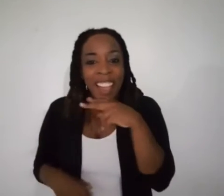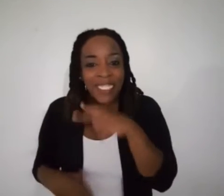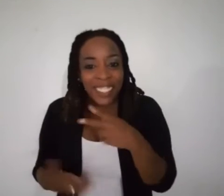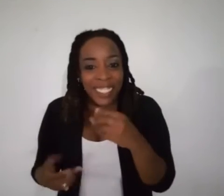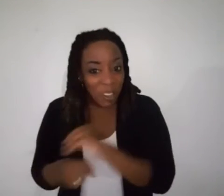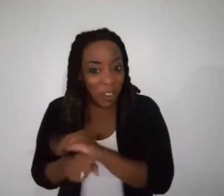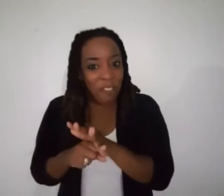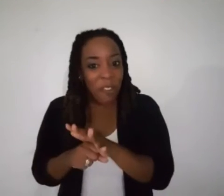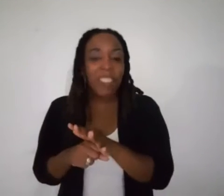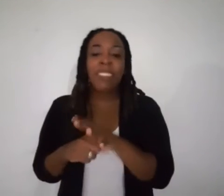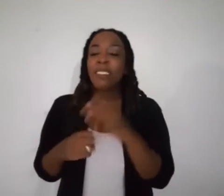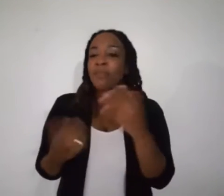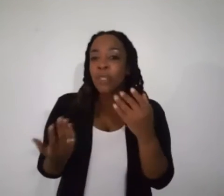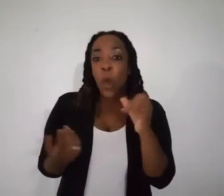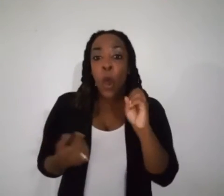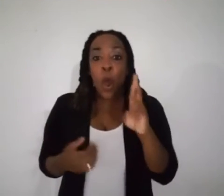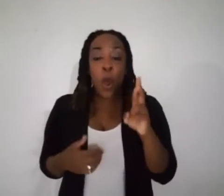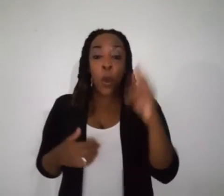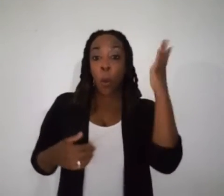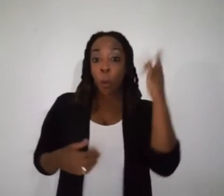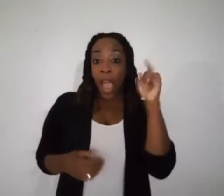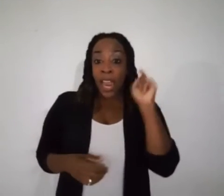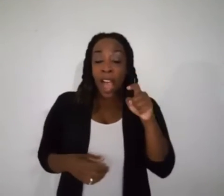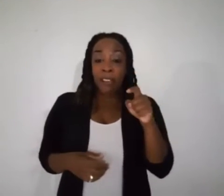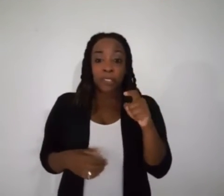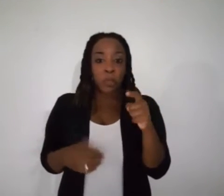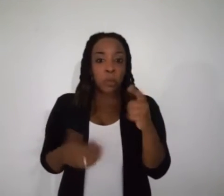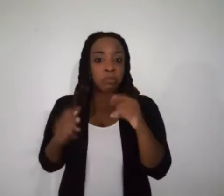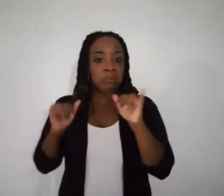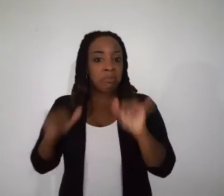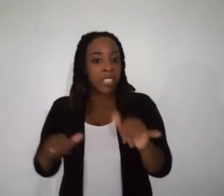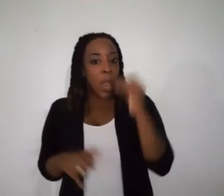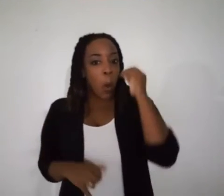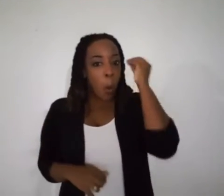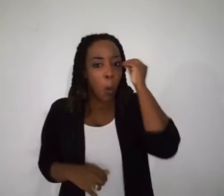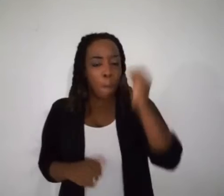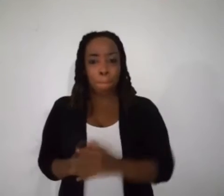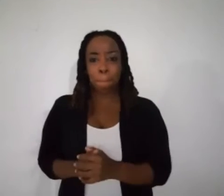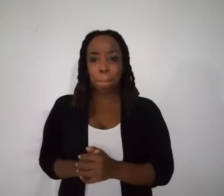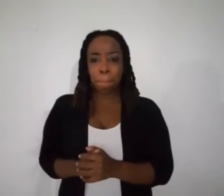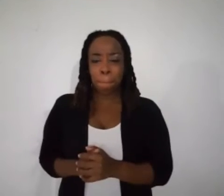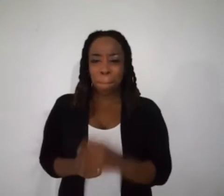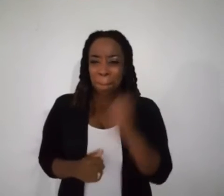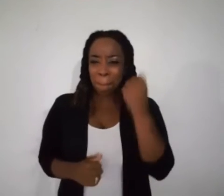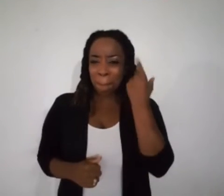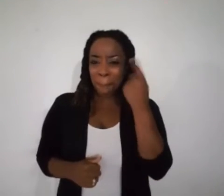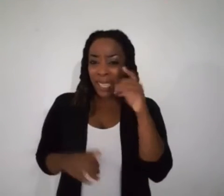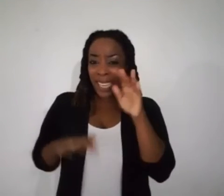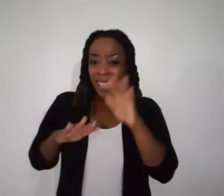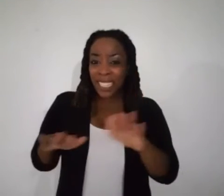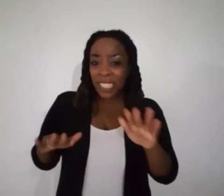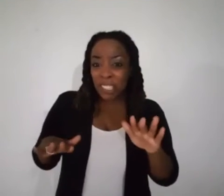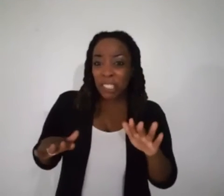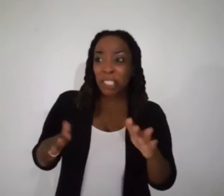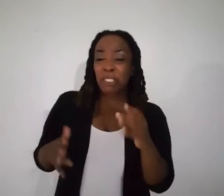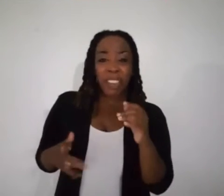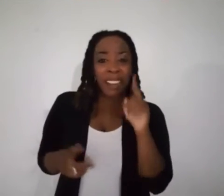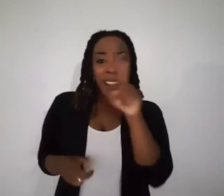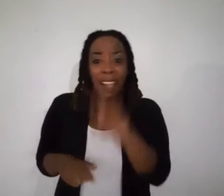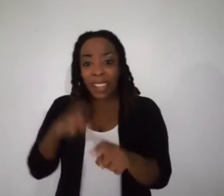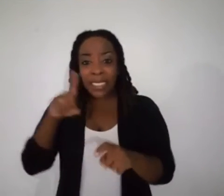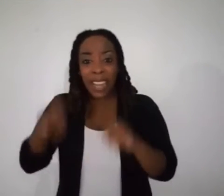about why they have to be at home. You know, one of the things that children have been asking about most is, why do I have to be